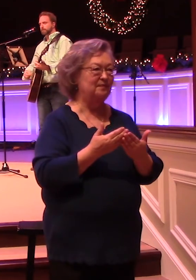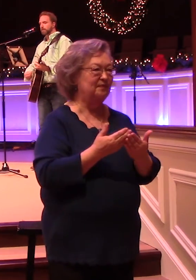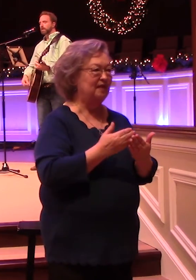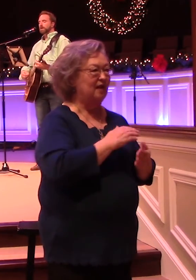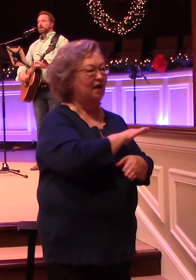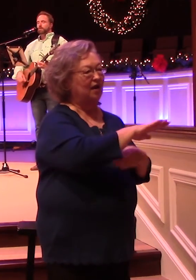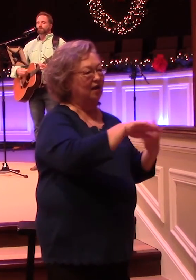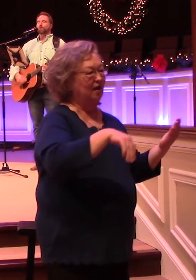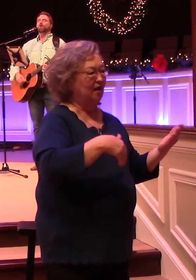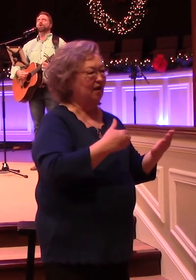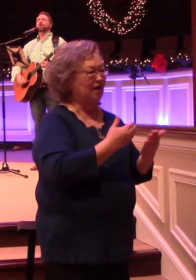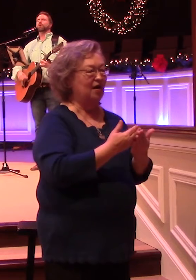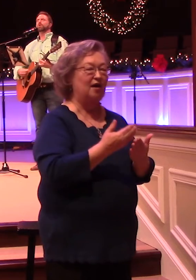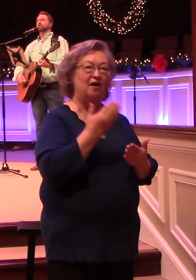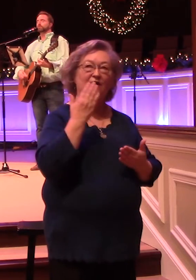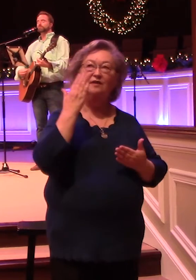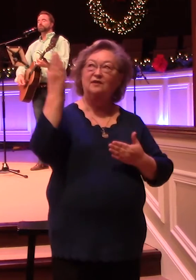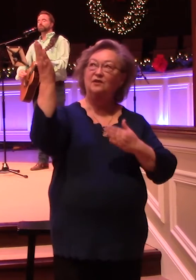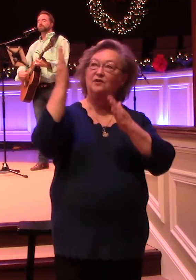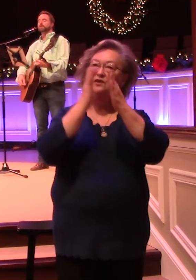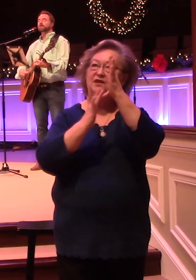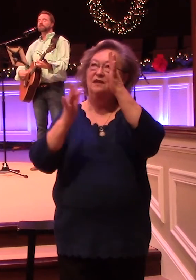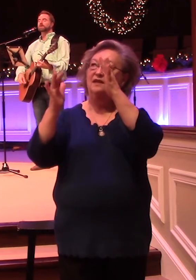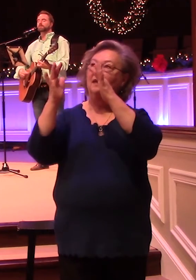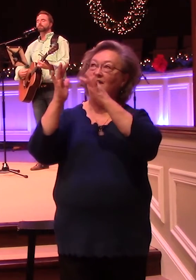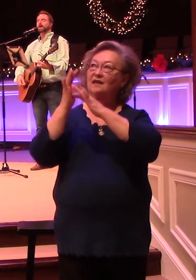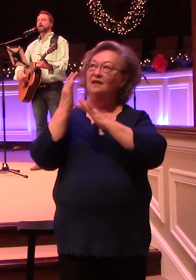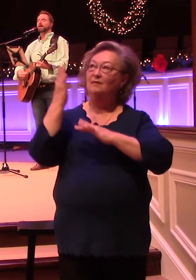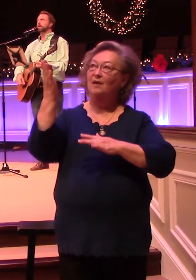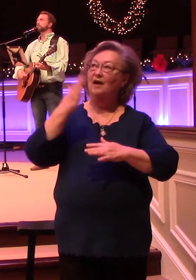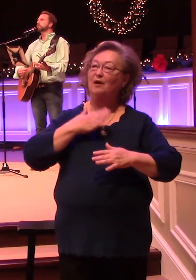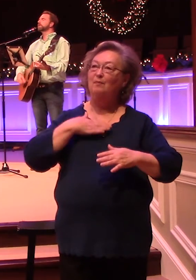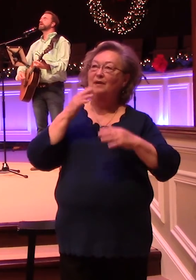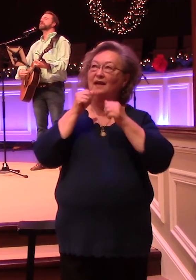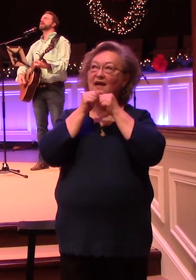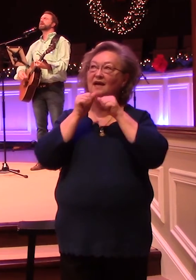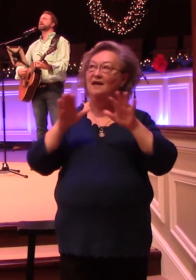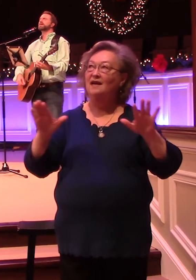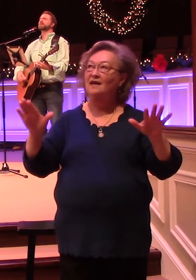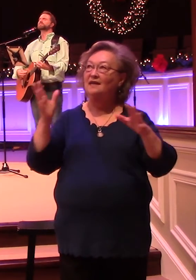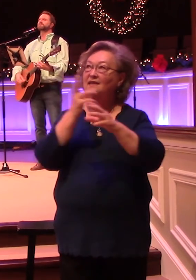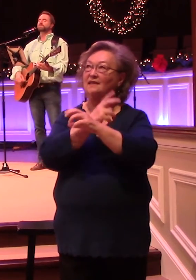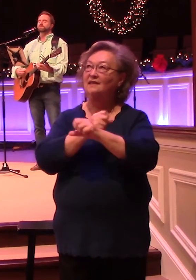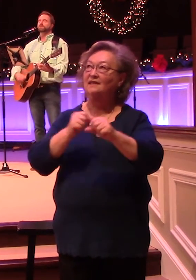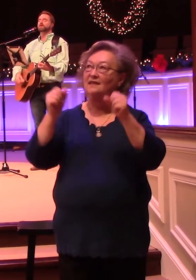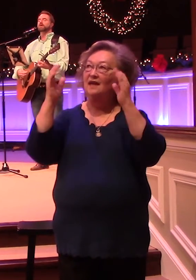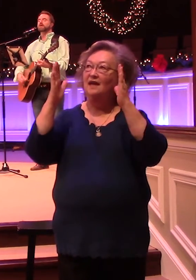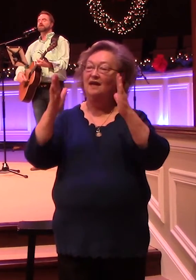All to Thee, my blessed Savior.